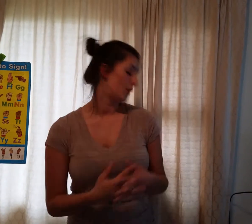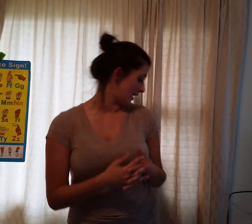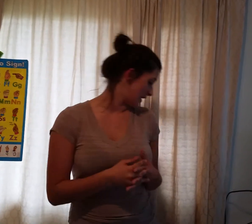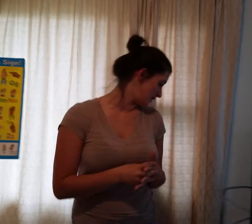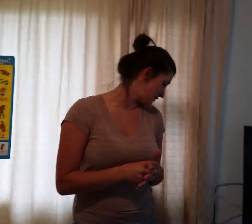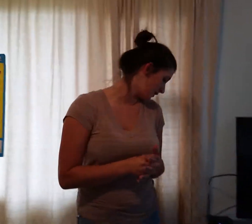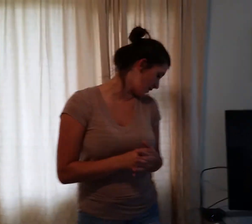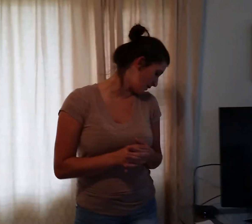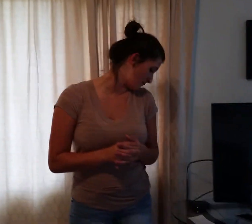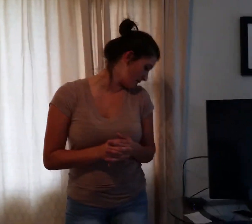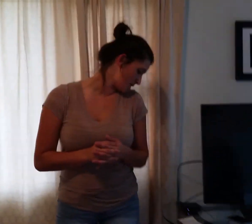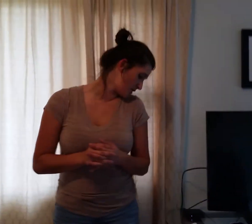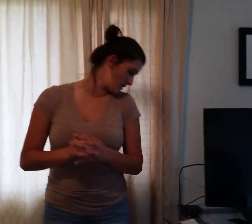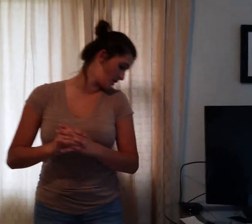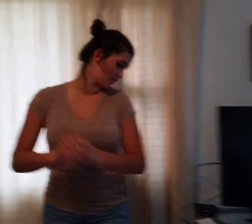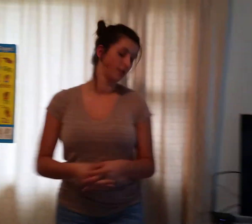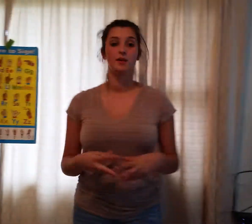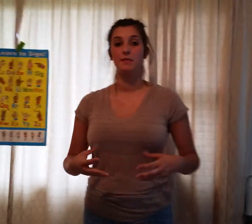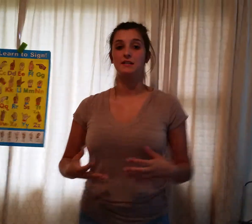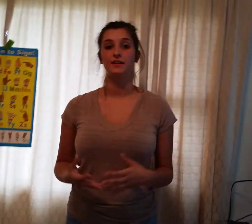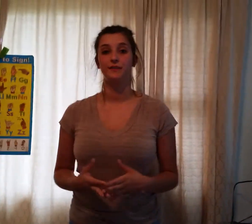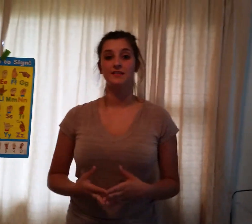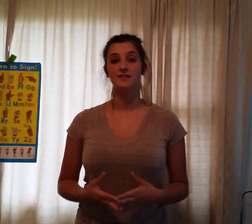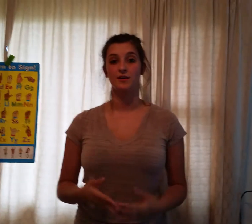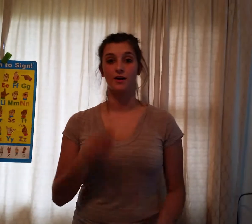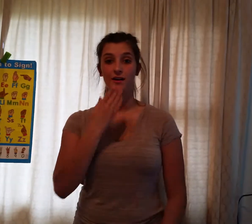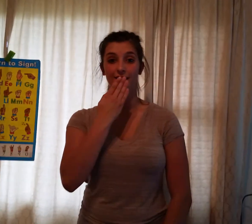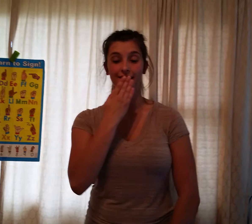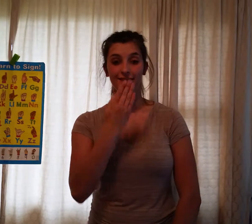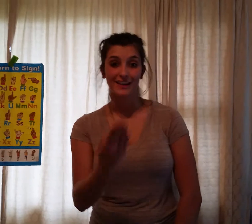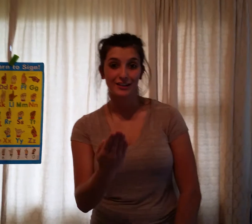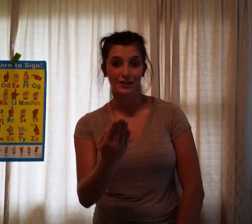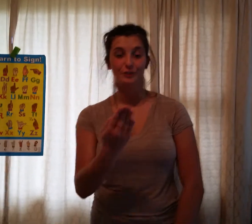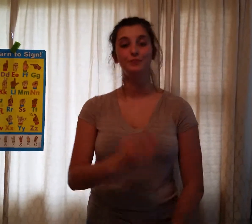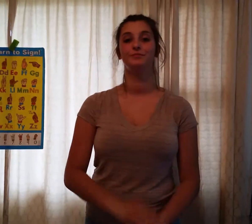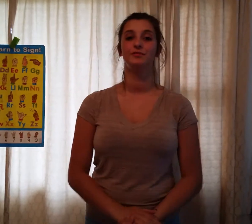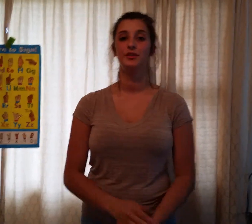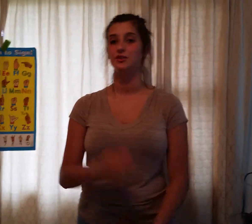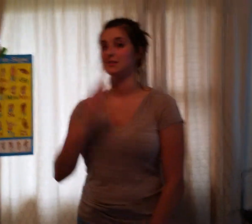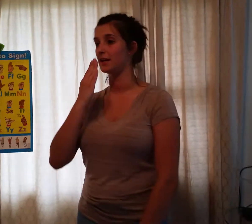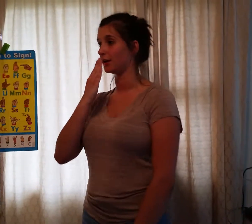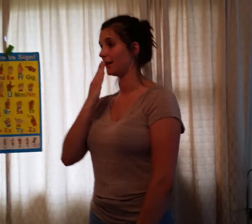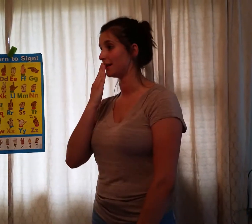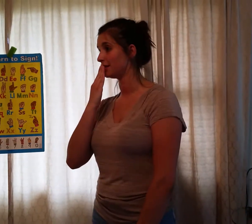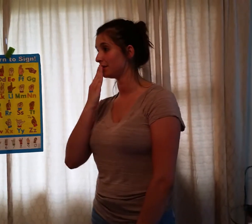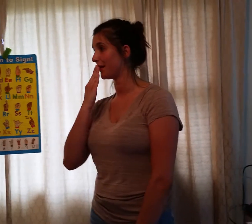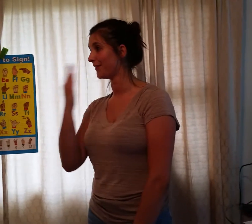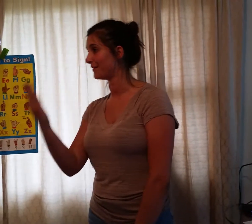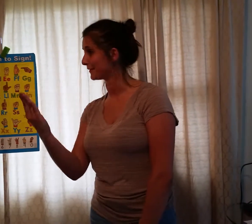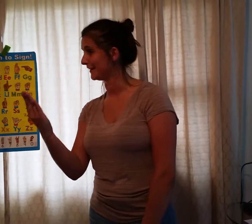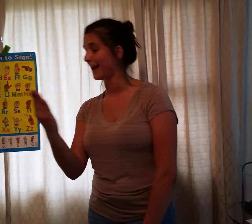Oh, and some basic phrases are thank you. You just take your hand to your mouth and bring it